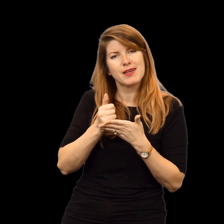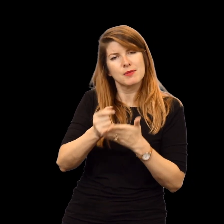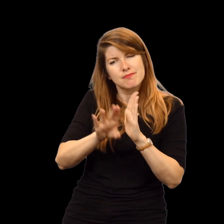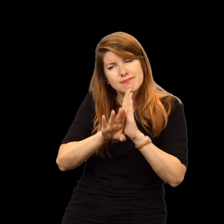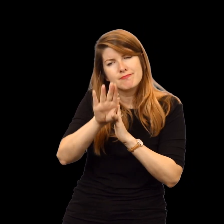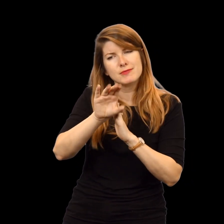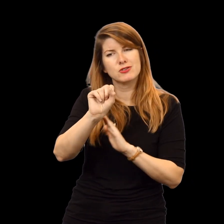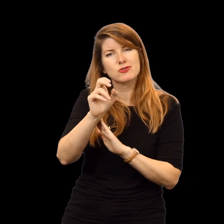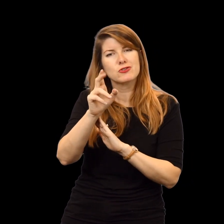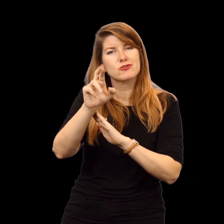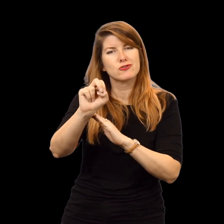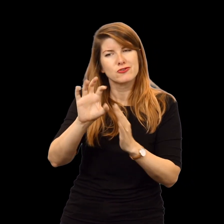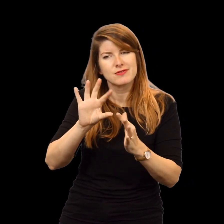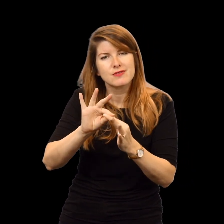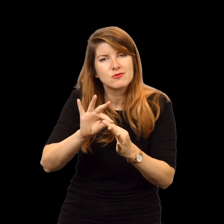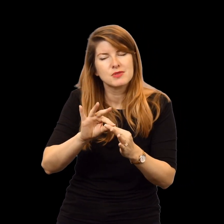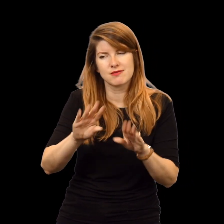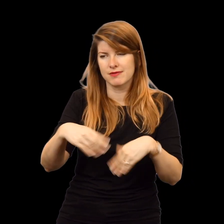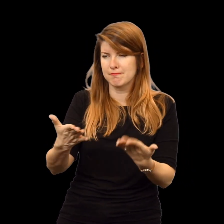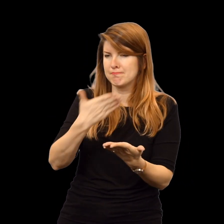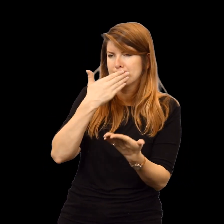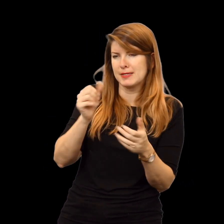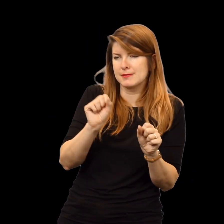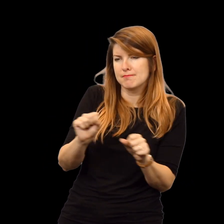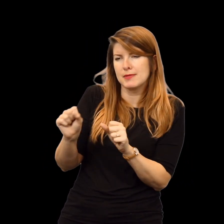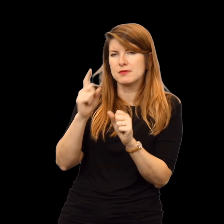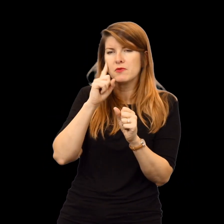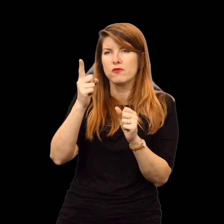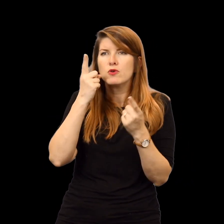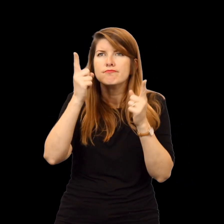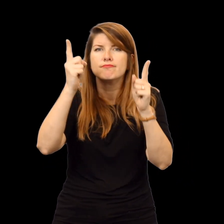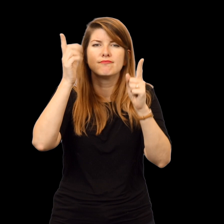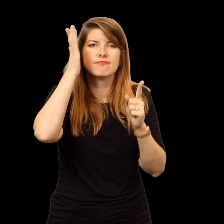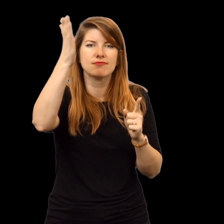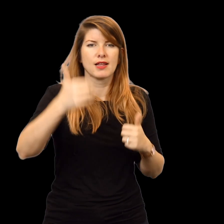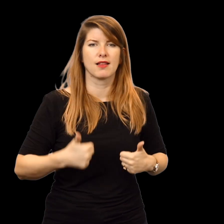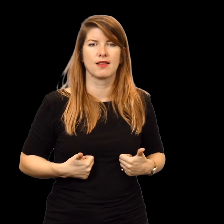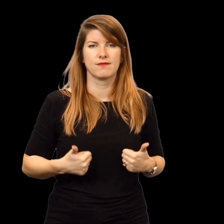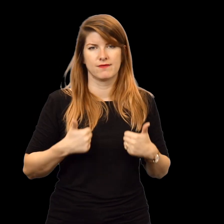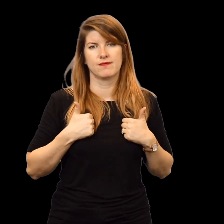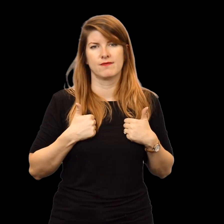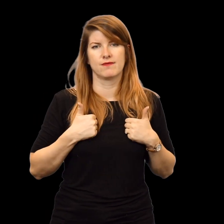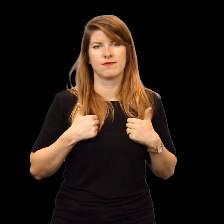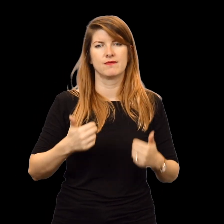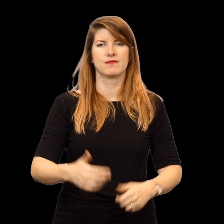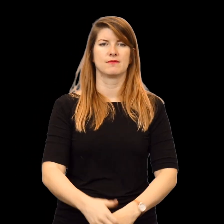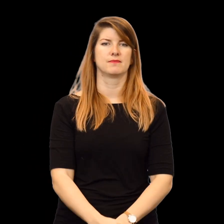them develop as secure attachment as possible, to give them the best chance in life as possible.